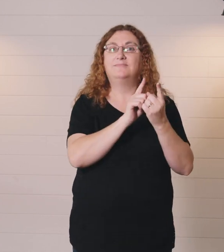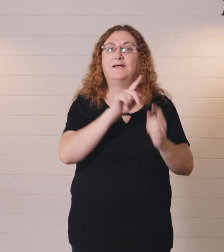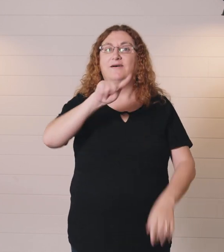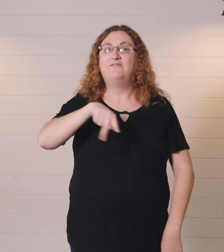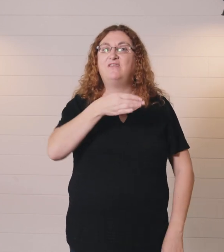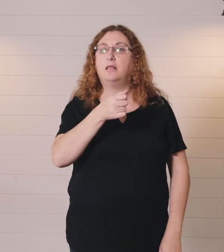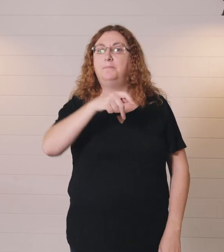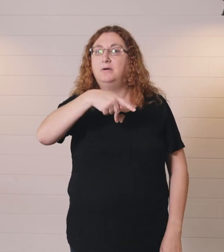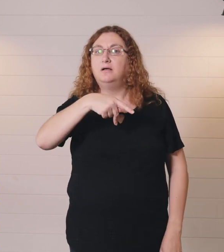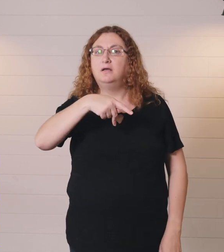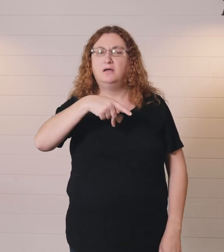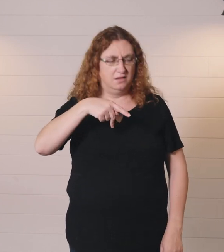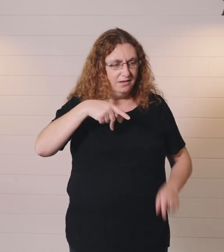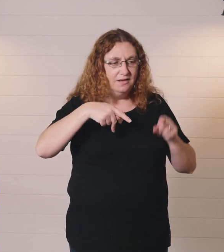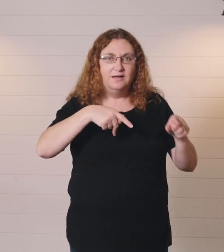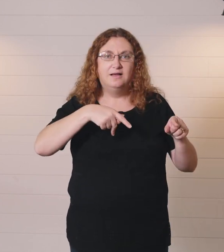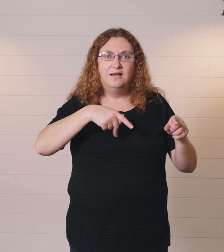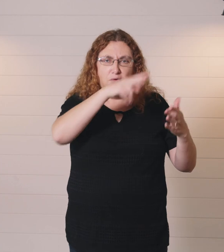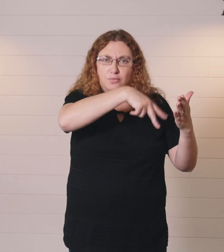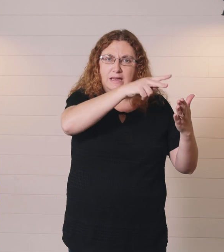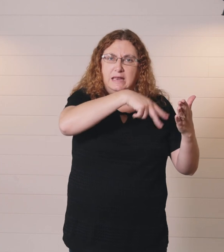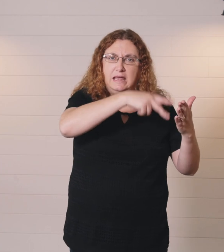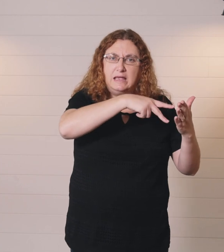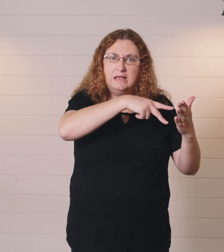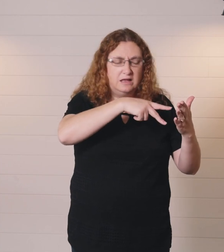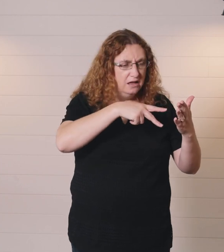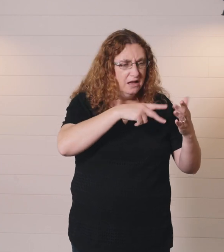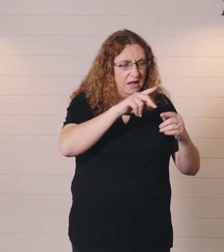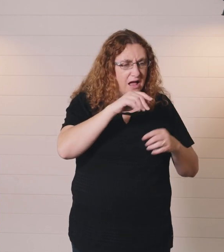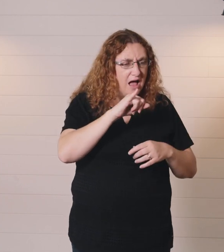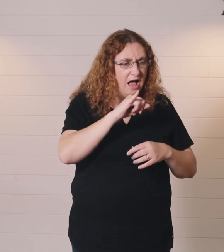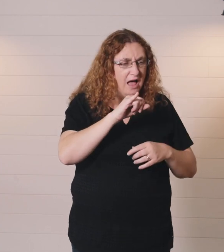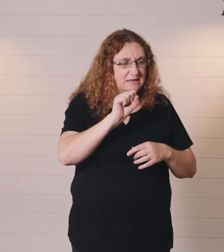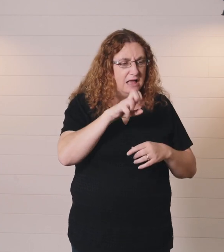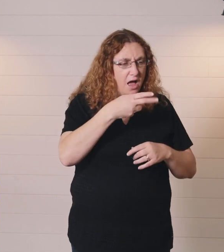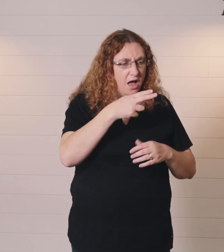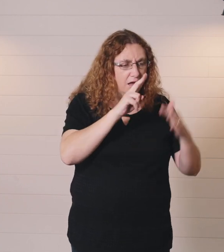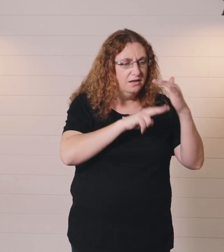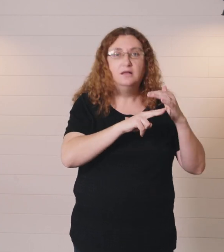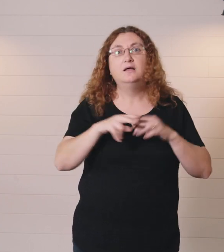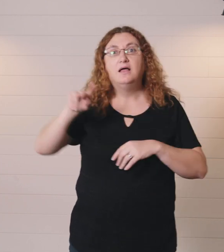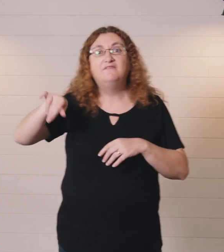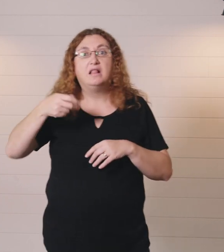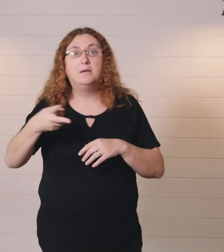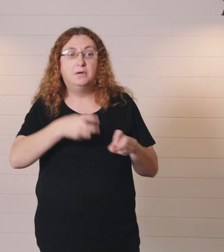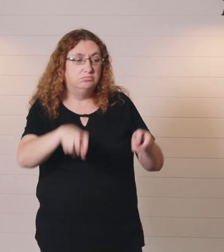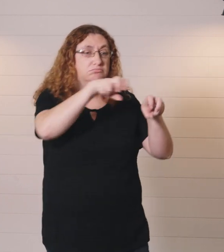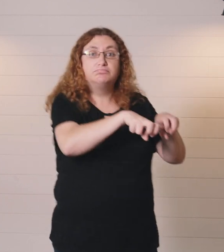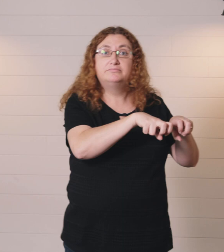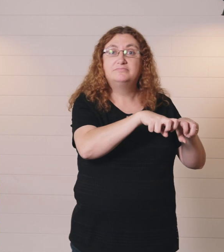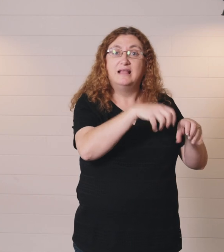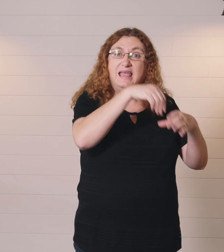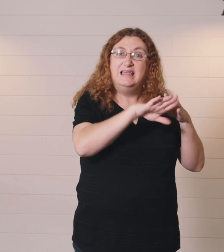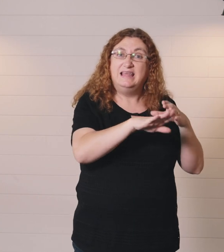into Philip along the road as he's reading the scroll of Isaiah. And Philip jumps into his chariot and preaches the gospel of